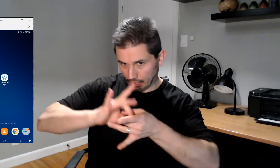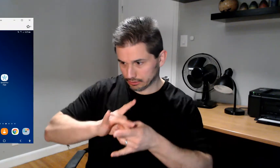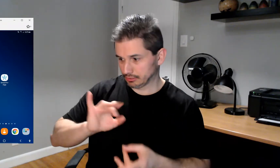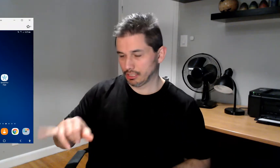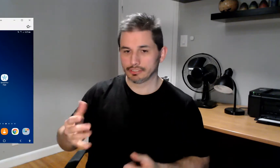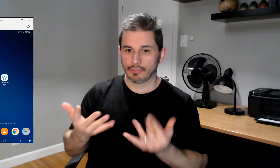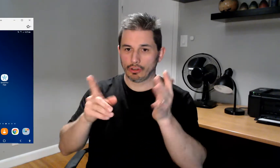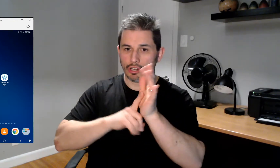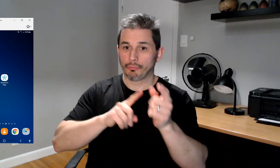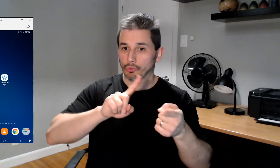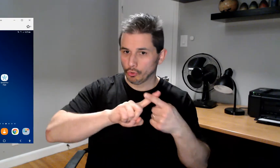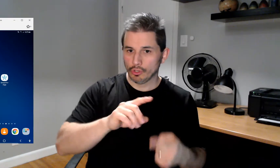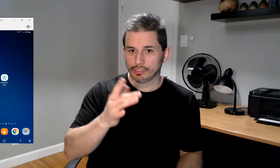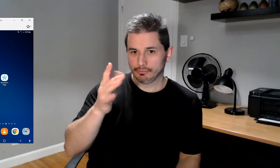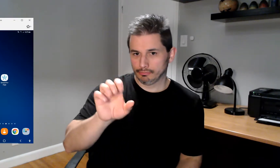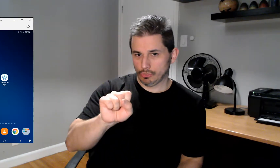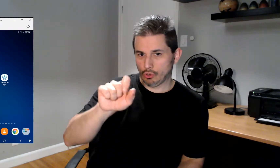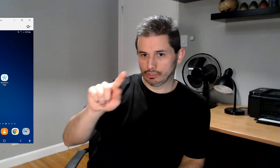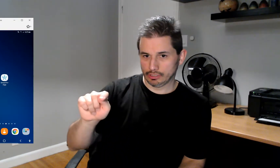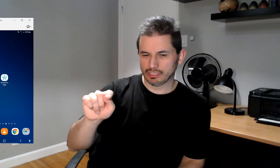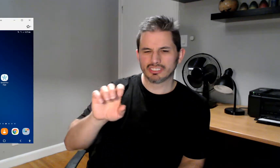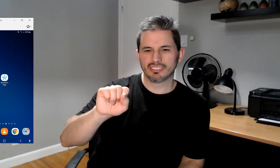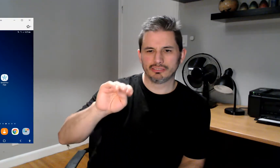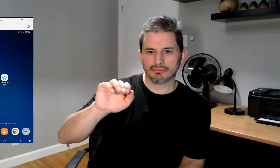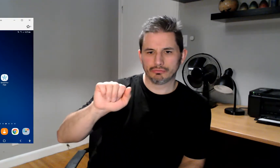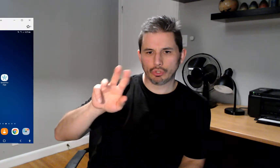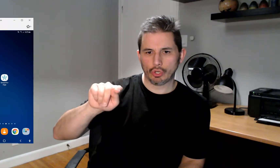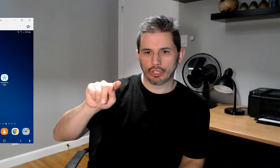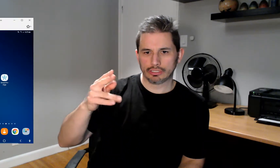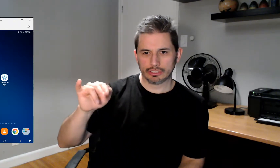actually connect the fire alarm to the SmartThings app.